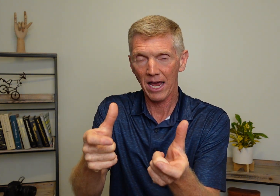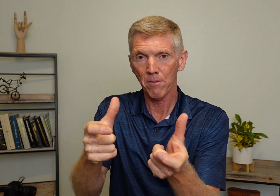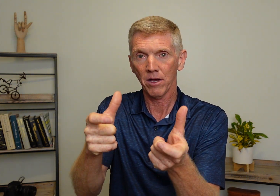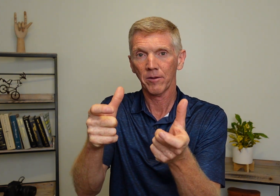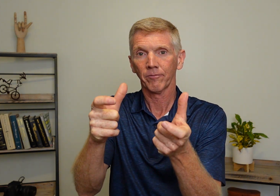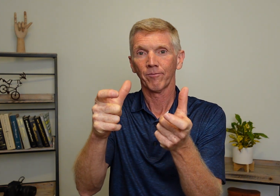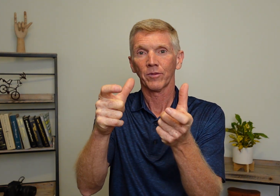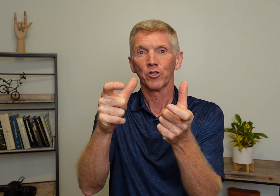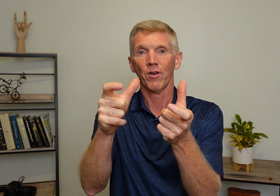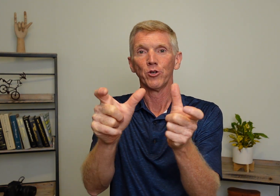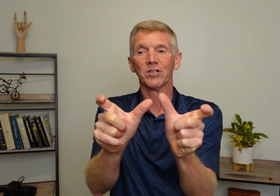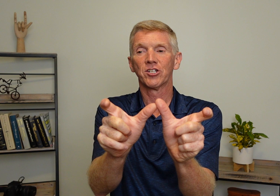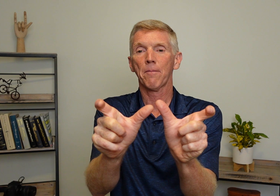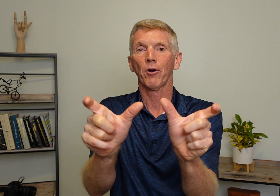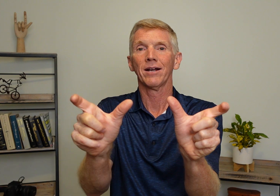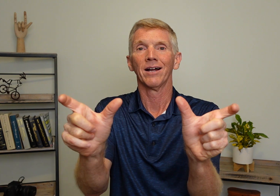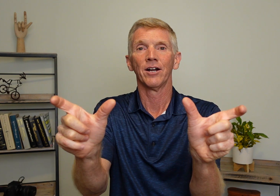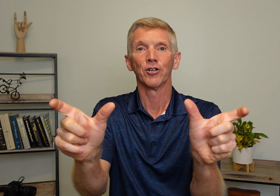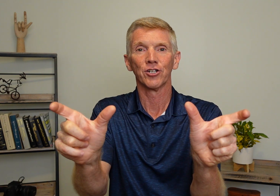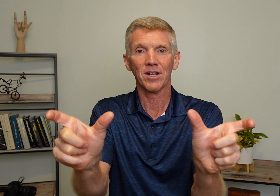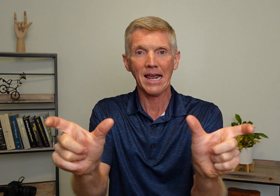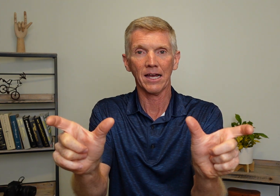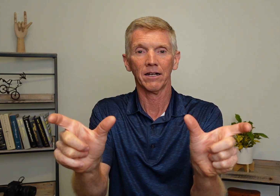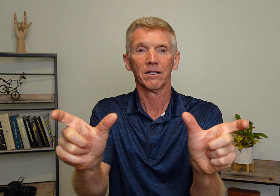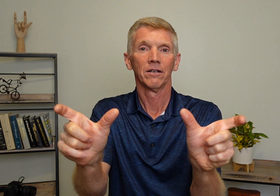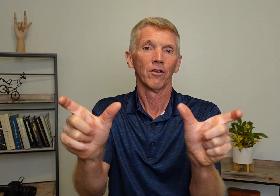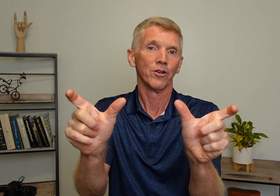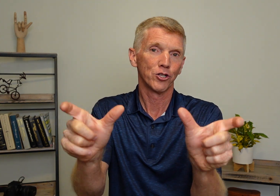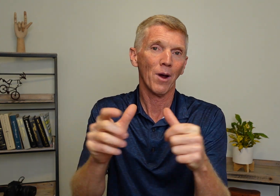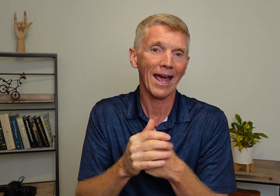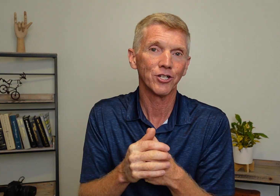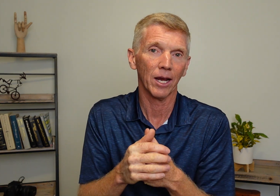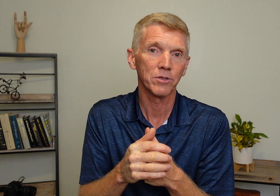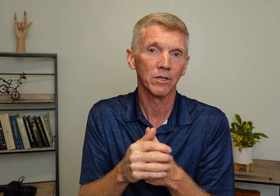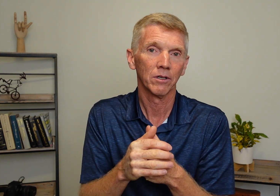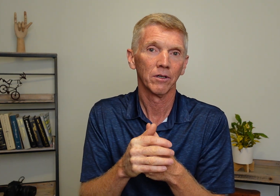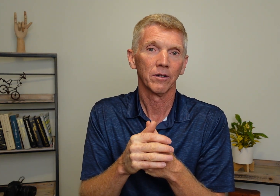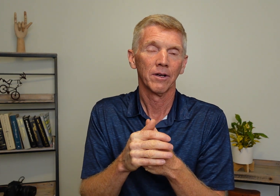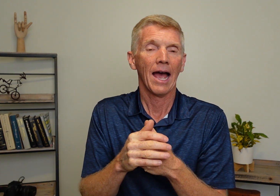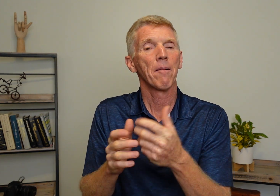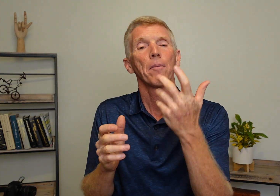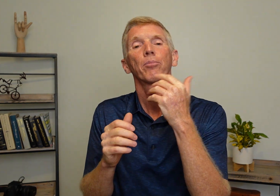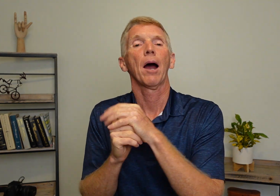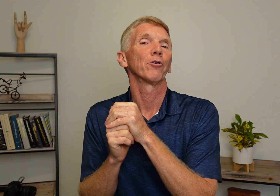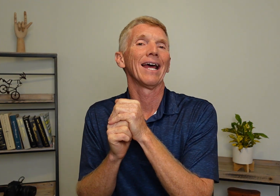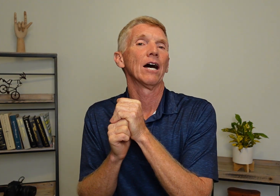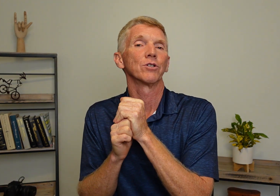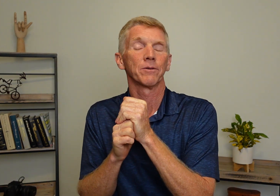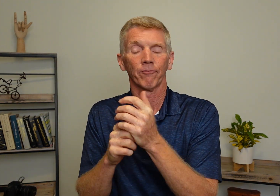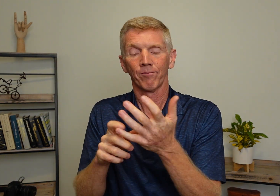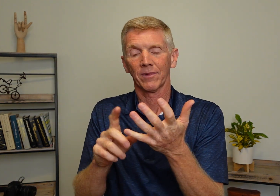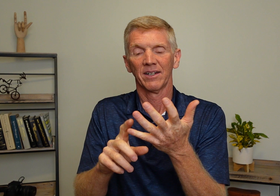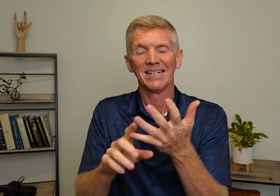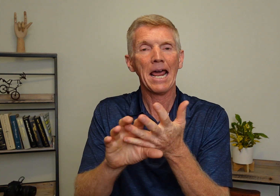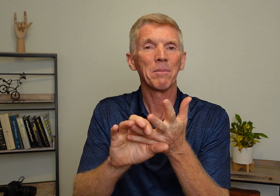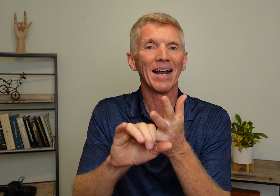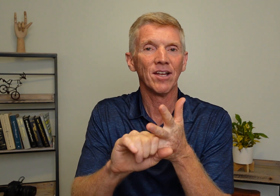describe, so that you can separate and understand the two hand shapes. How about proper nouns? Name and identity,